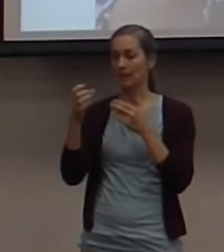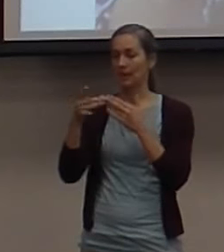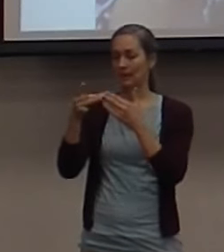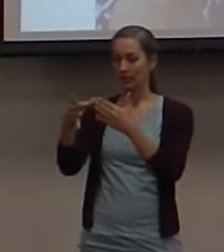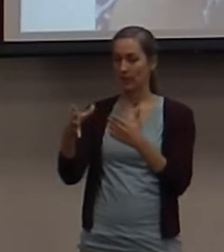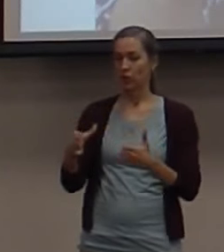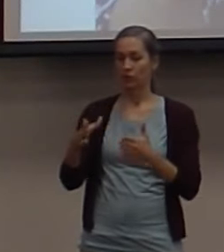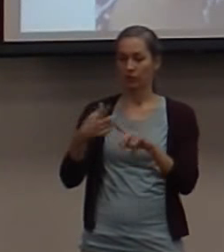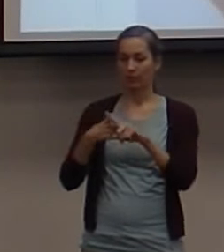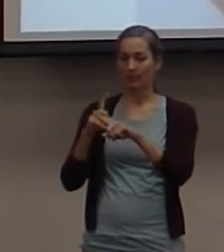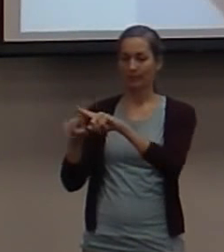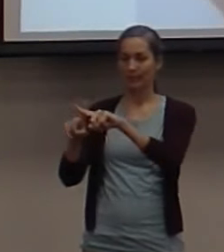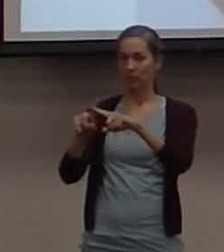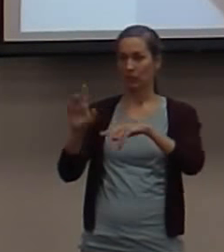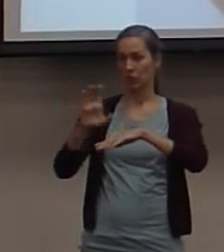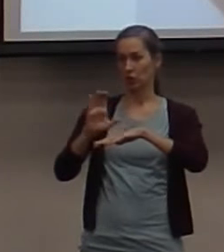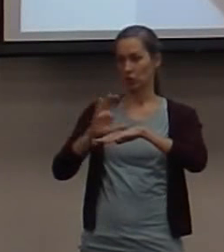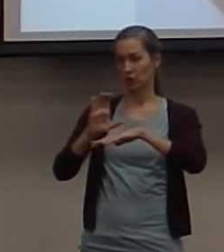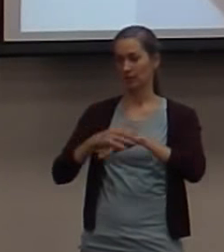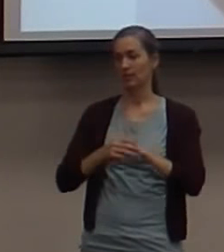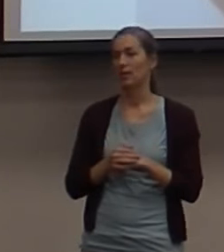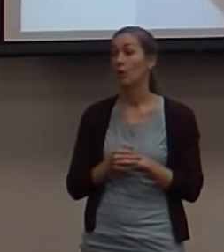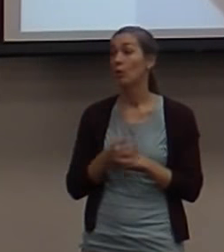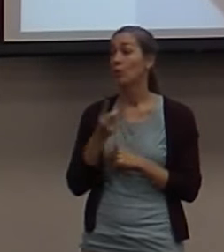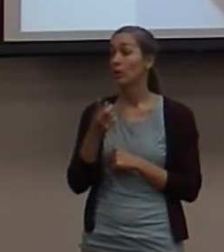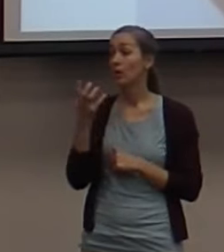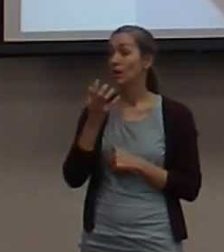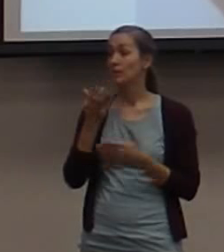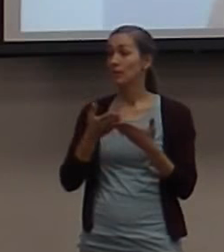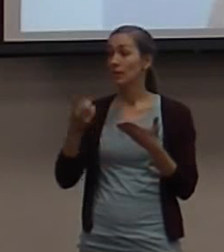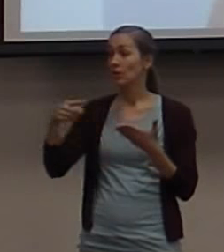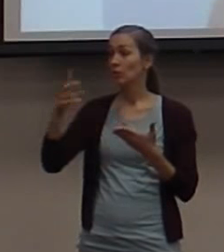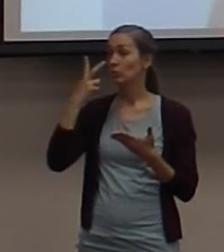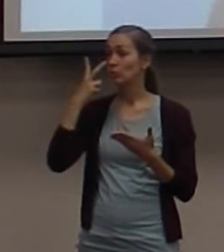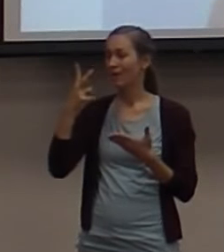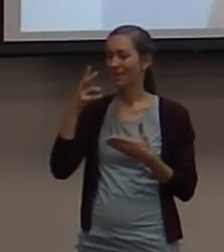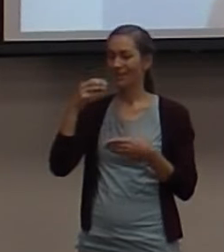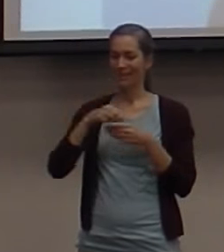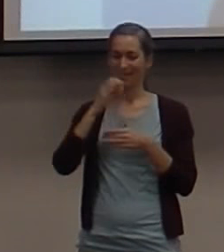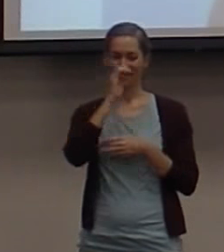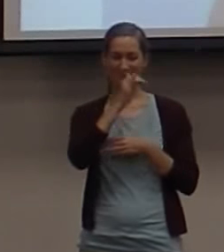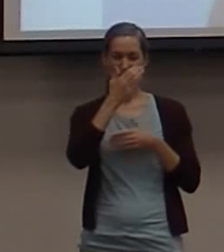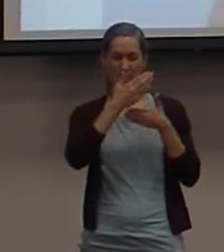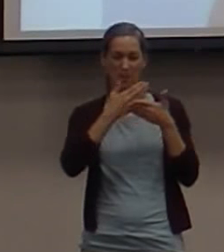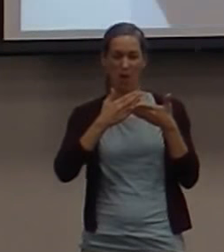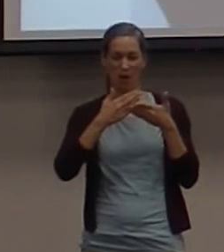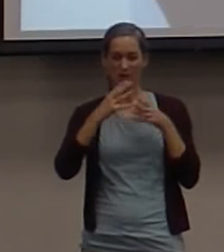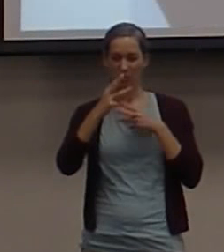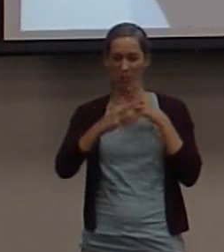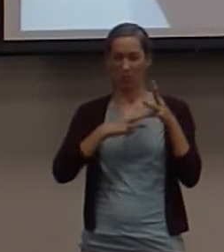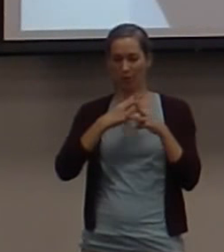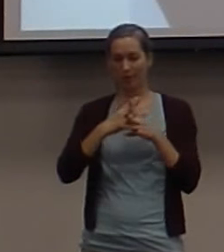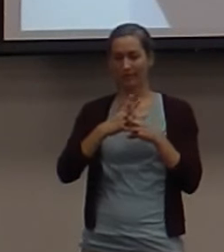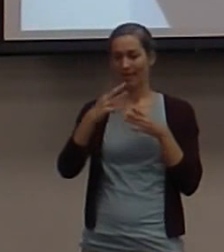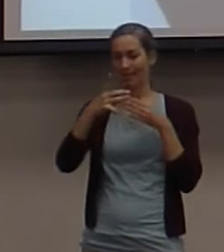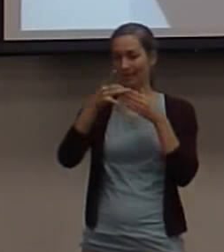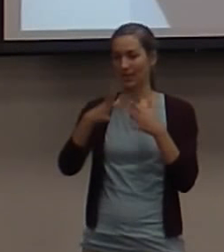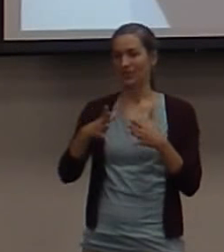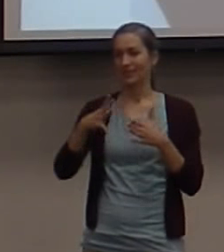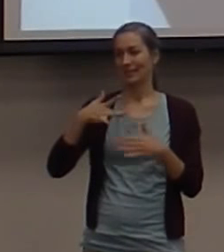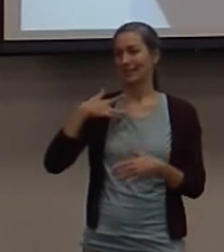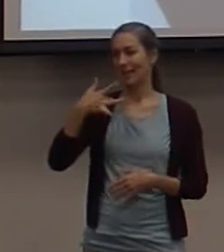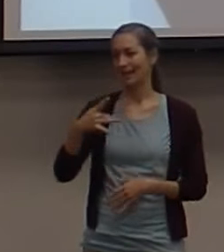amazing things about what you just saw in a part of the world where jealousy separates leaders, in a part of